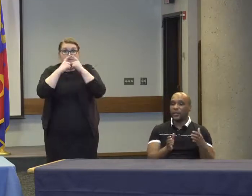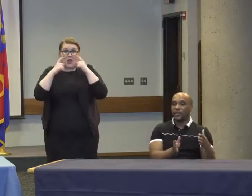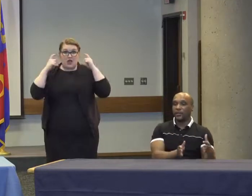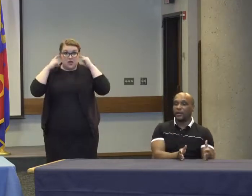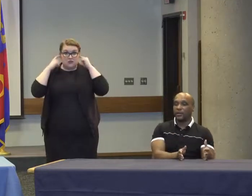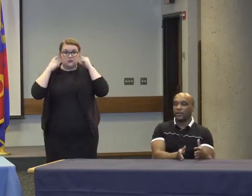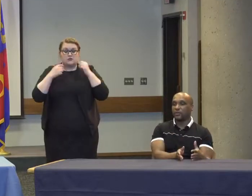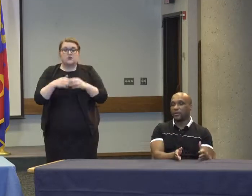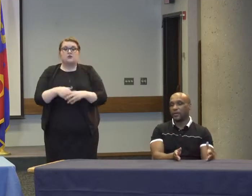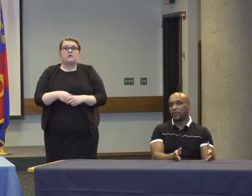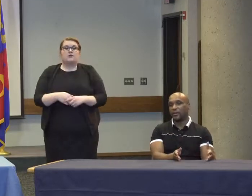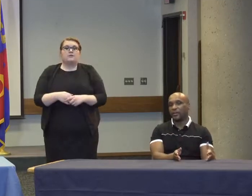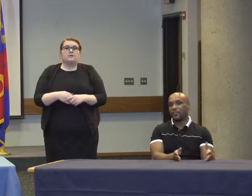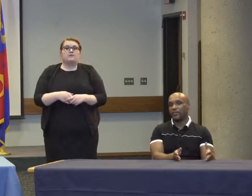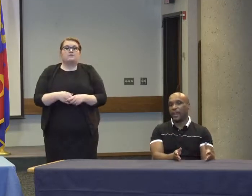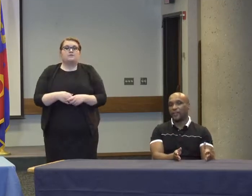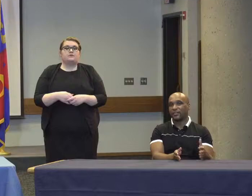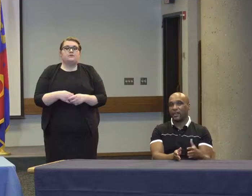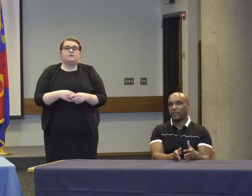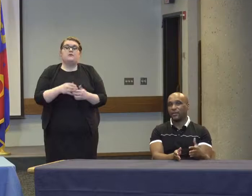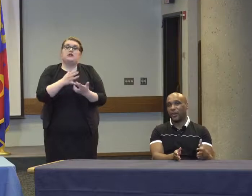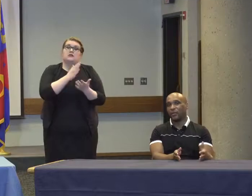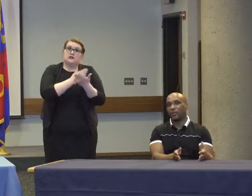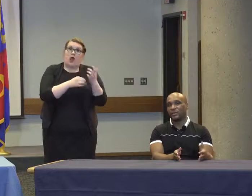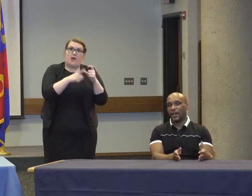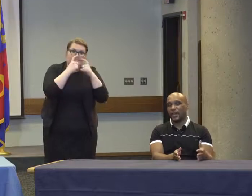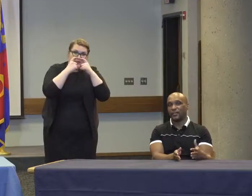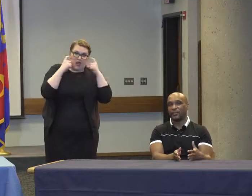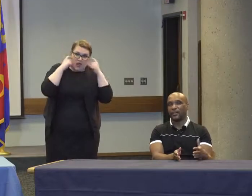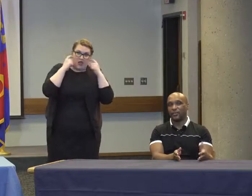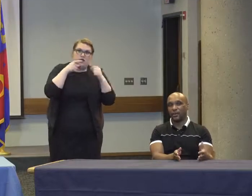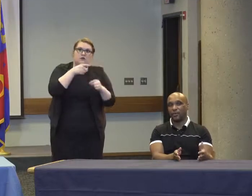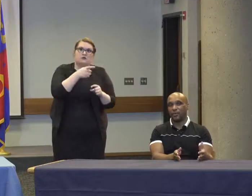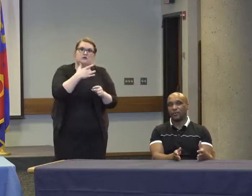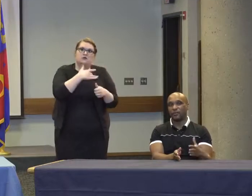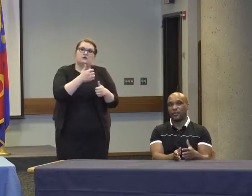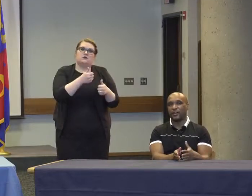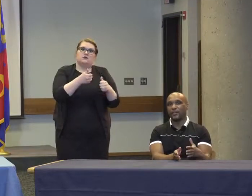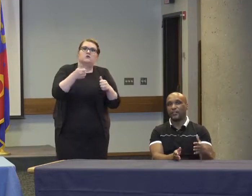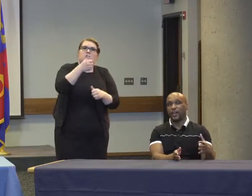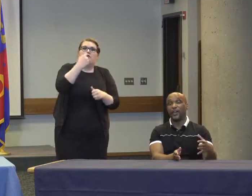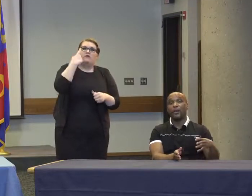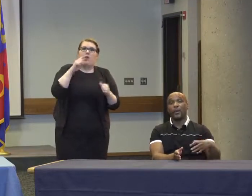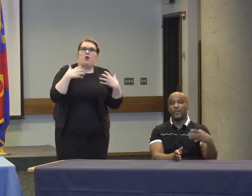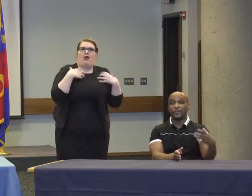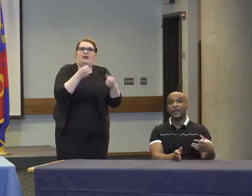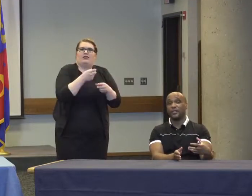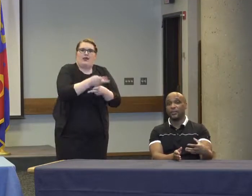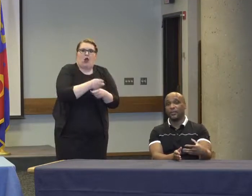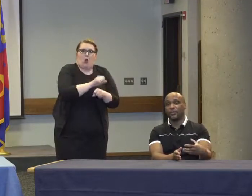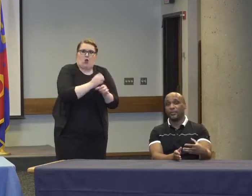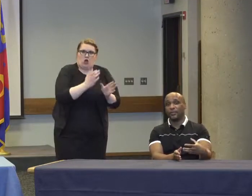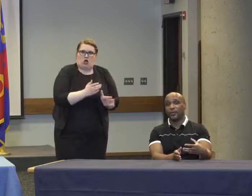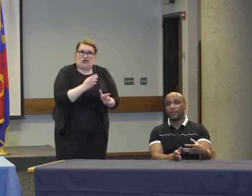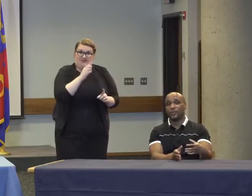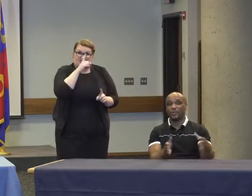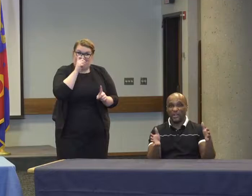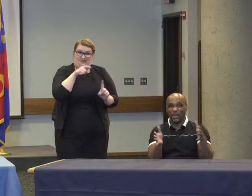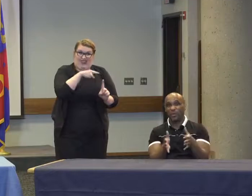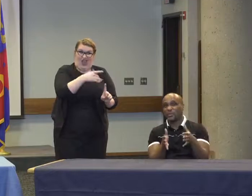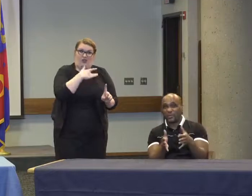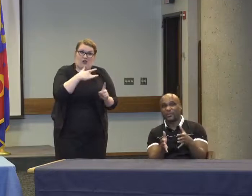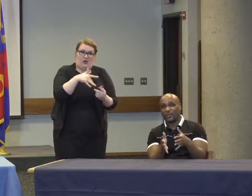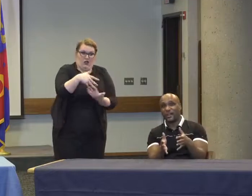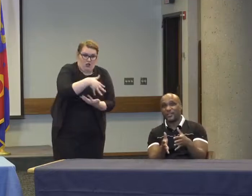example, there are a certain category of masks that we prioritize for healthcare workers because they, based upon their level of exposure,